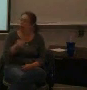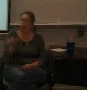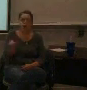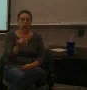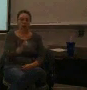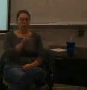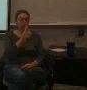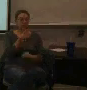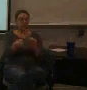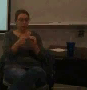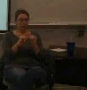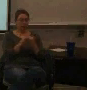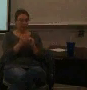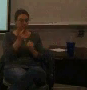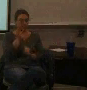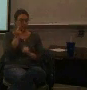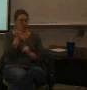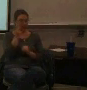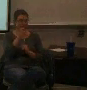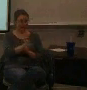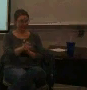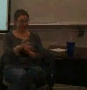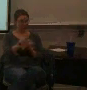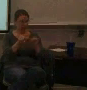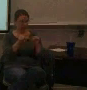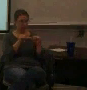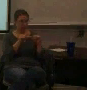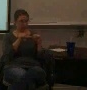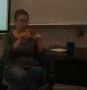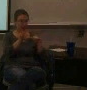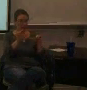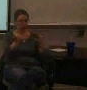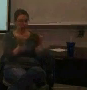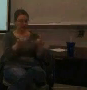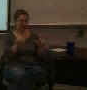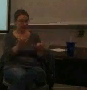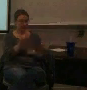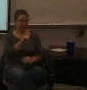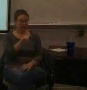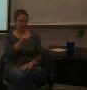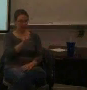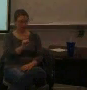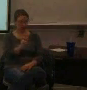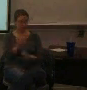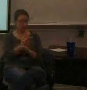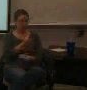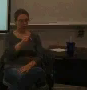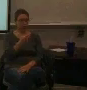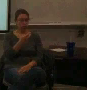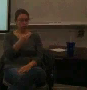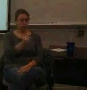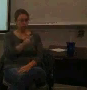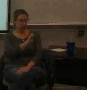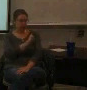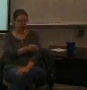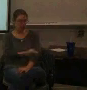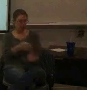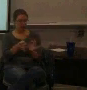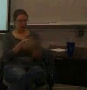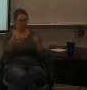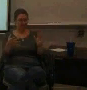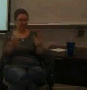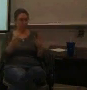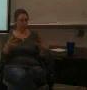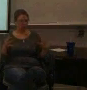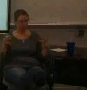Also, we talked a little bit about how proteins need to maintain their active sites, and they are using that thermal energy to yank things apart or